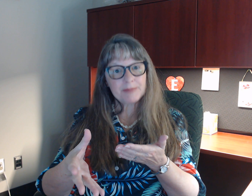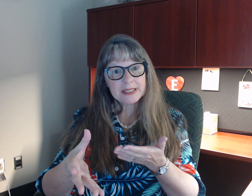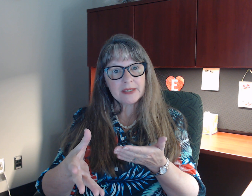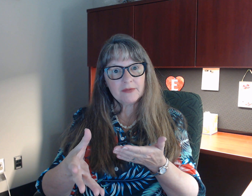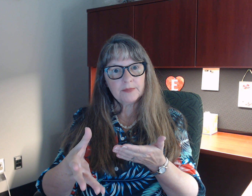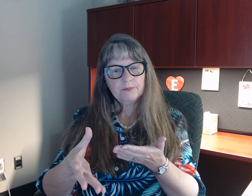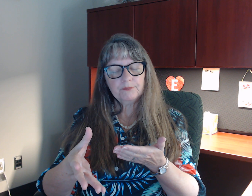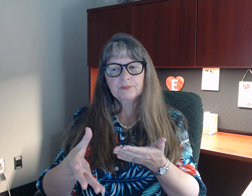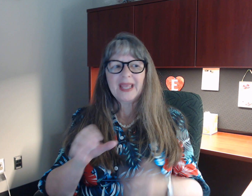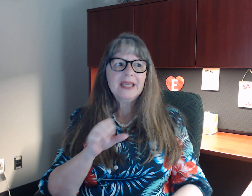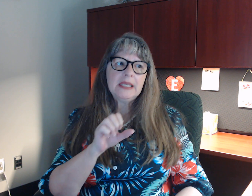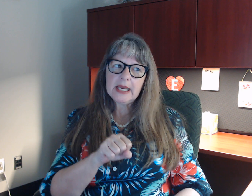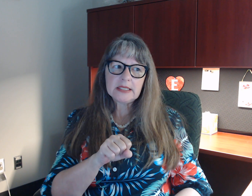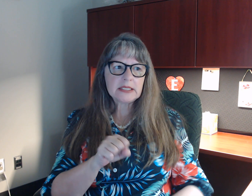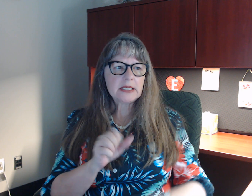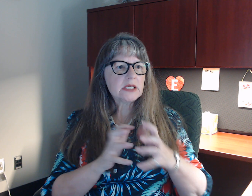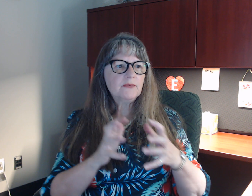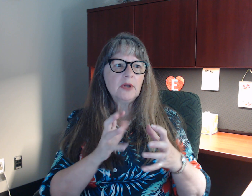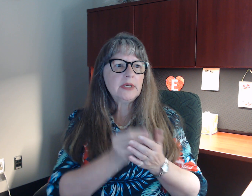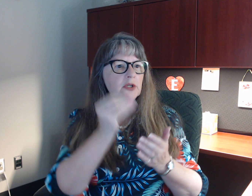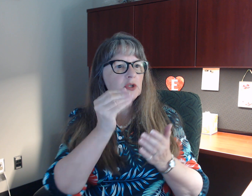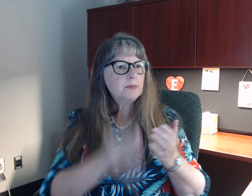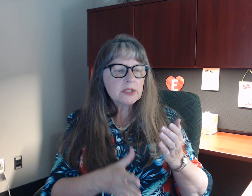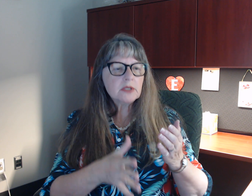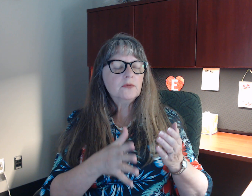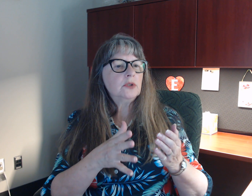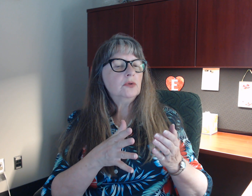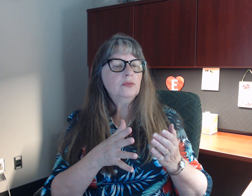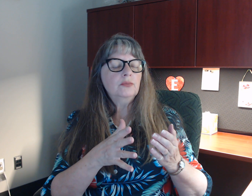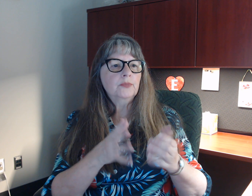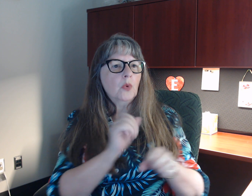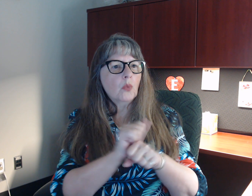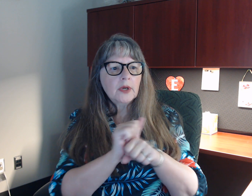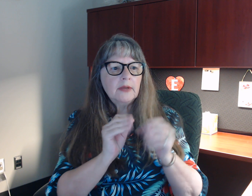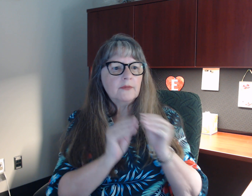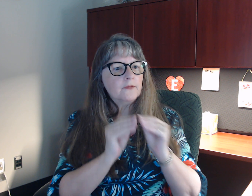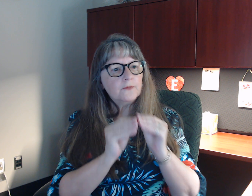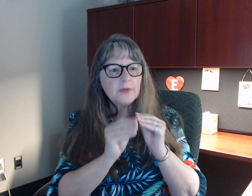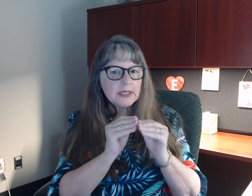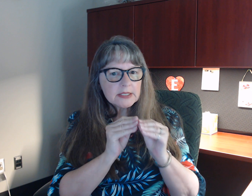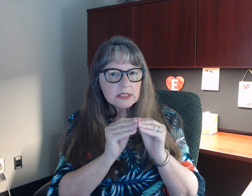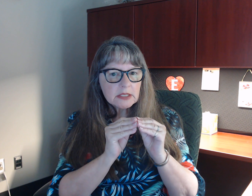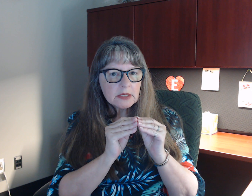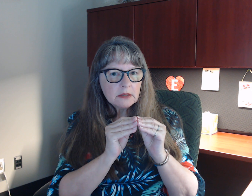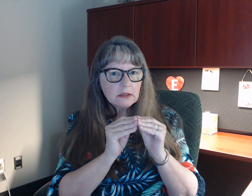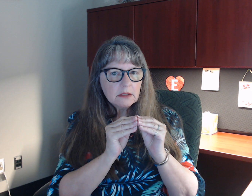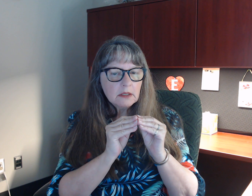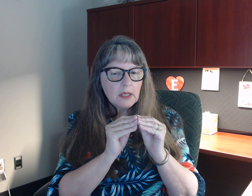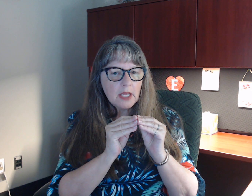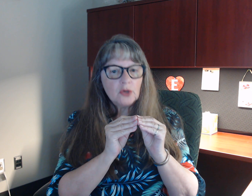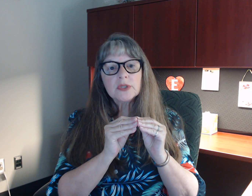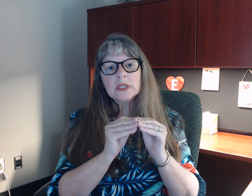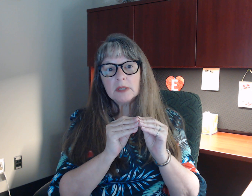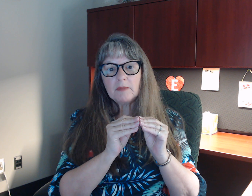expensive. Yes, it's very expensive to work and fix. And you'll see some deaf people